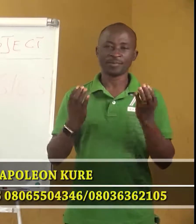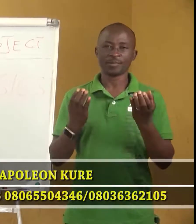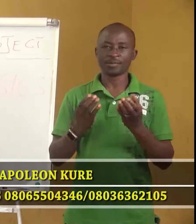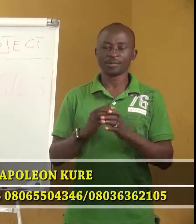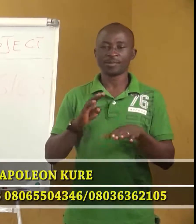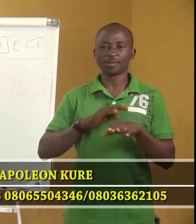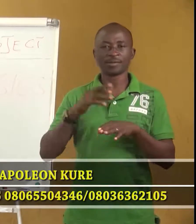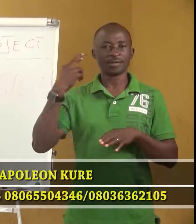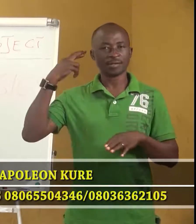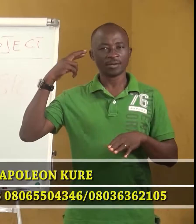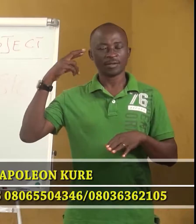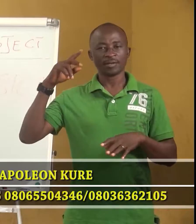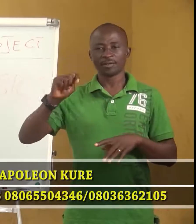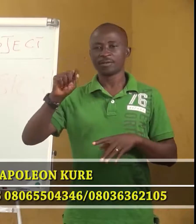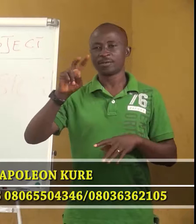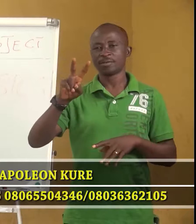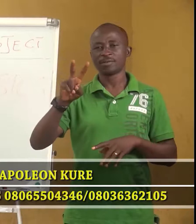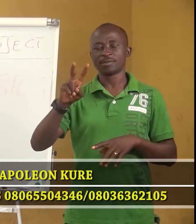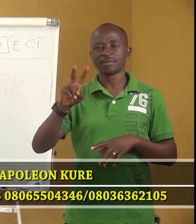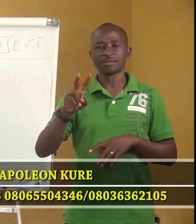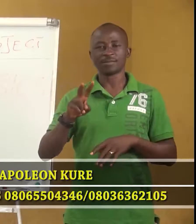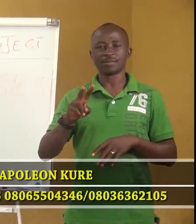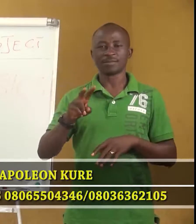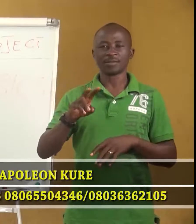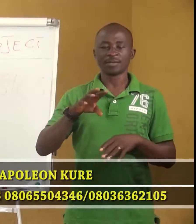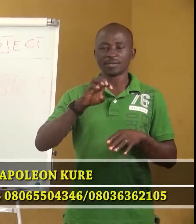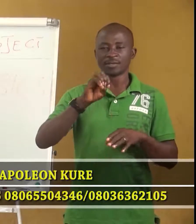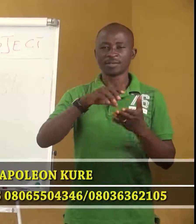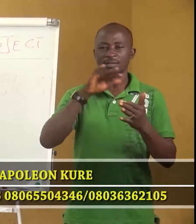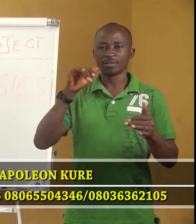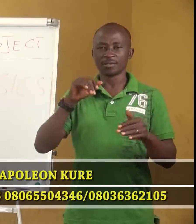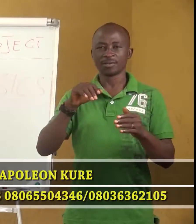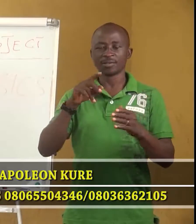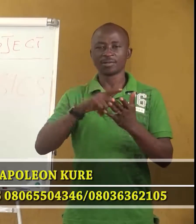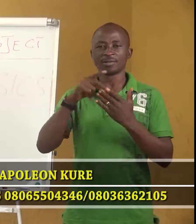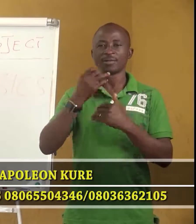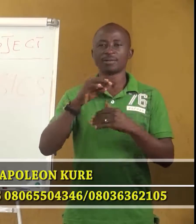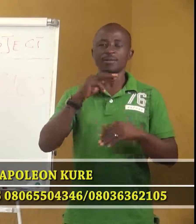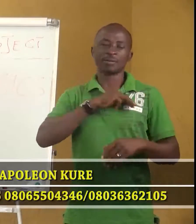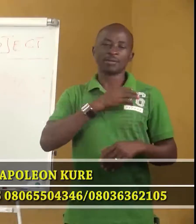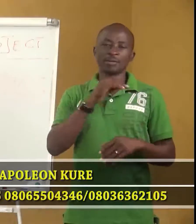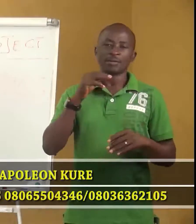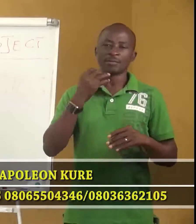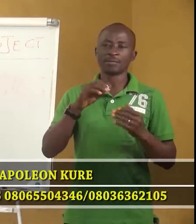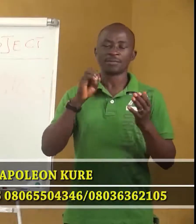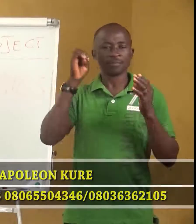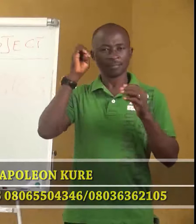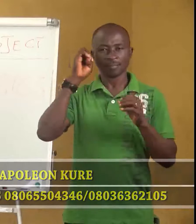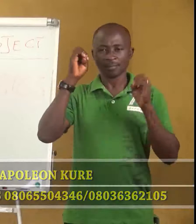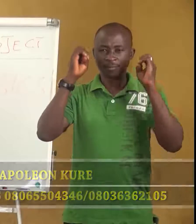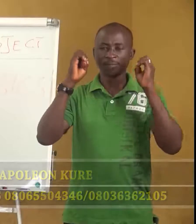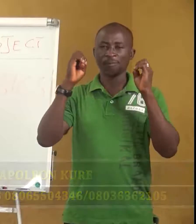on radio, television, e-learning program of Ministry of Education, Kaduna